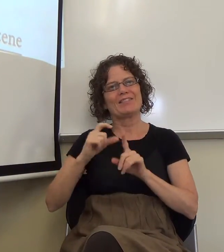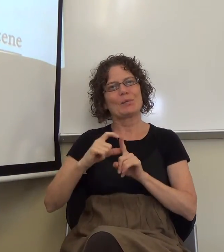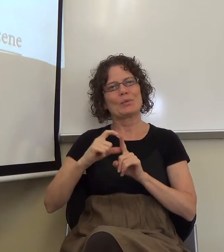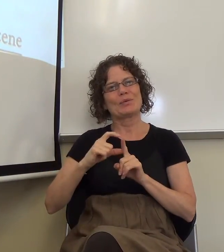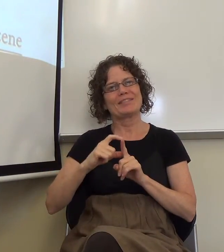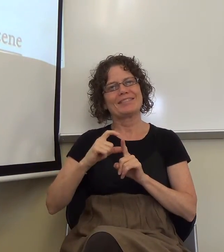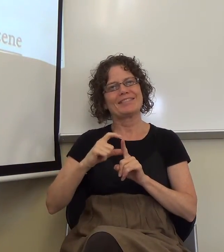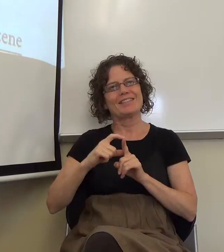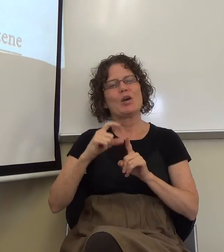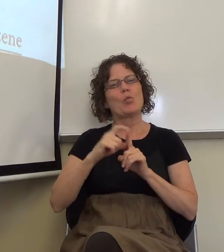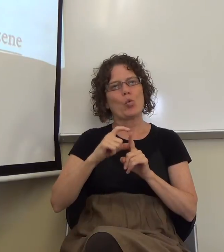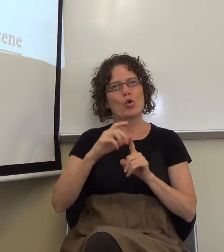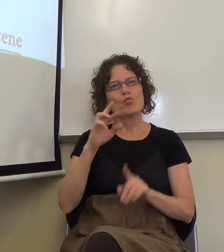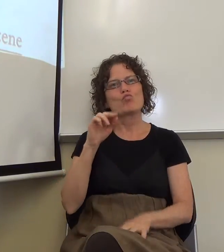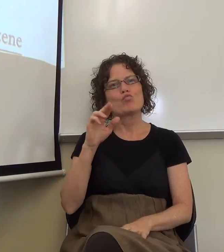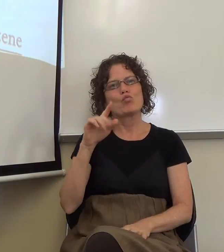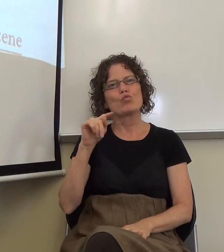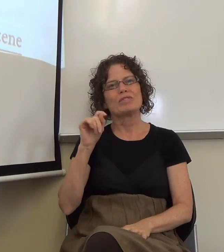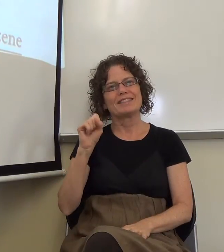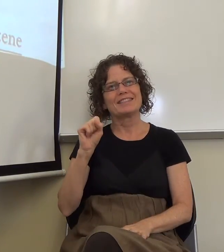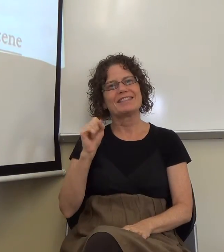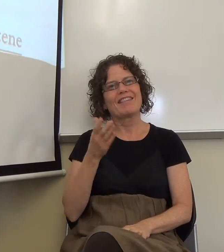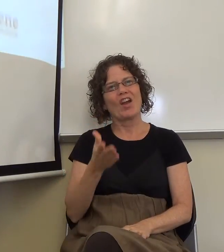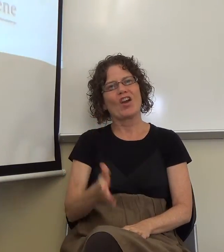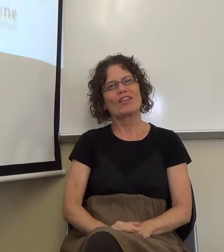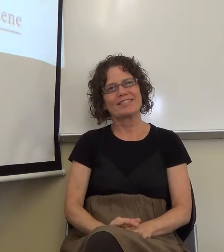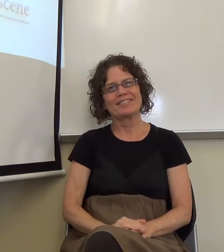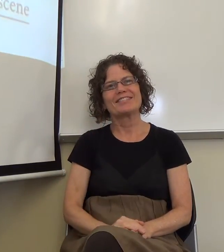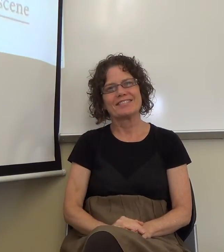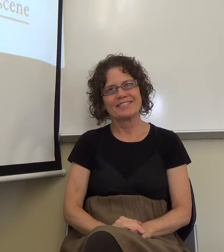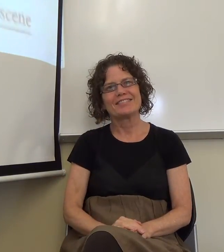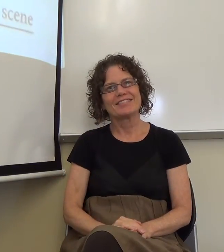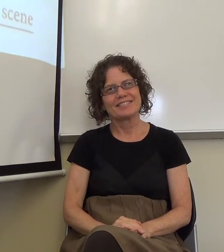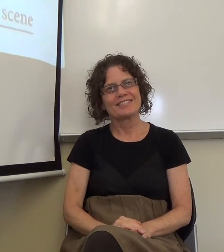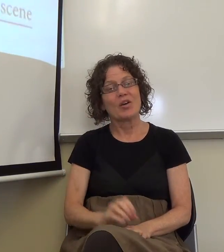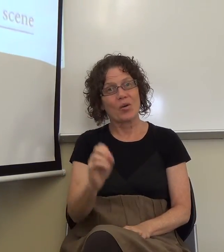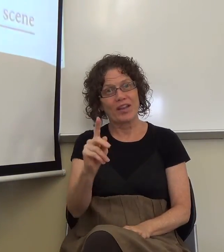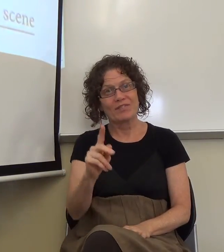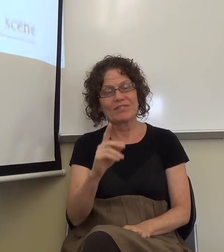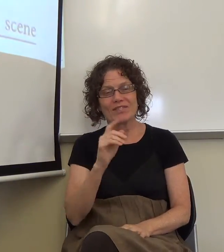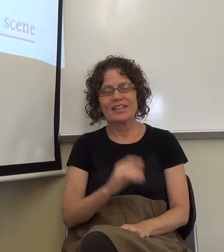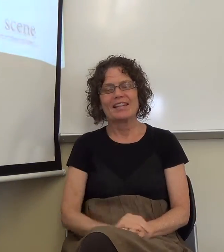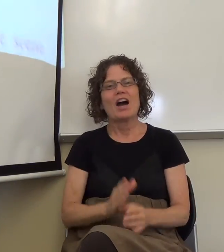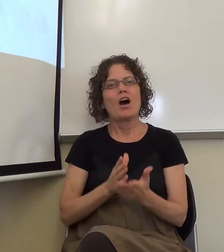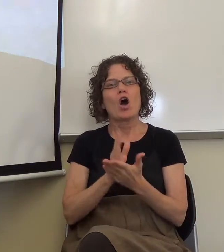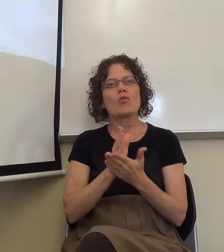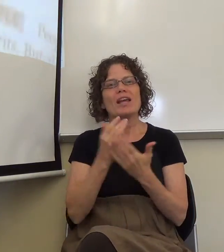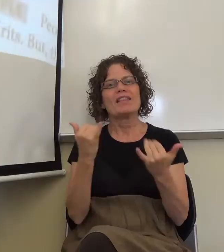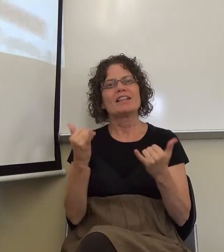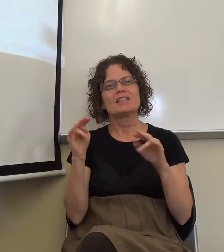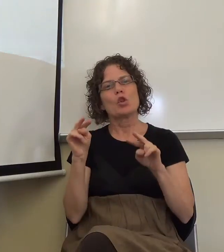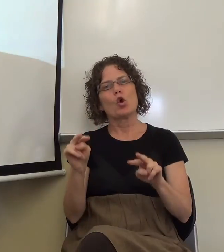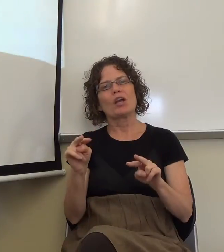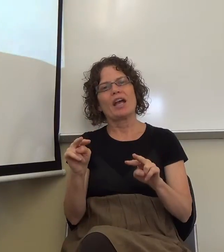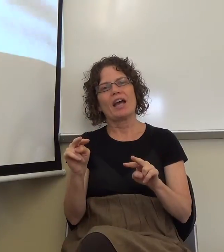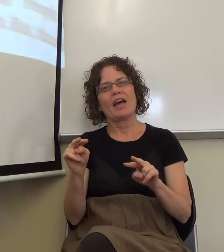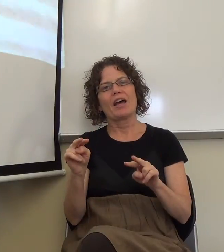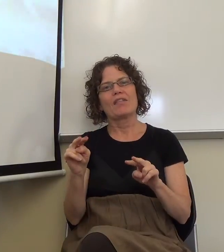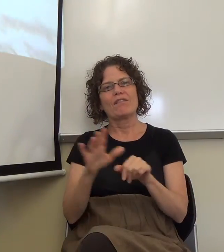word roots in there too. Okay? All right, let's look at a couple of the fill in the blanks one